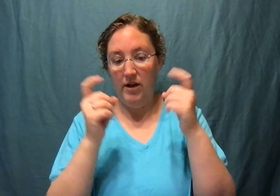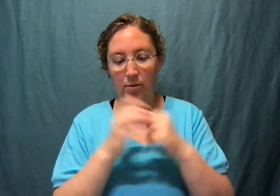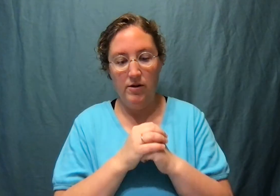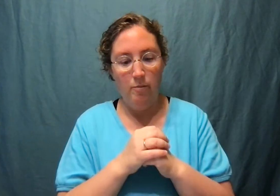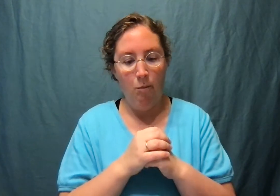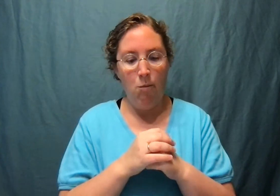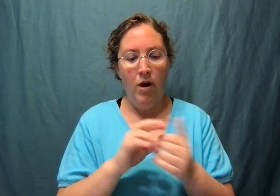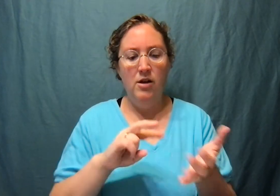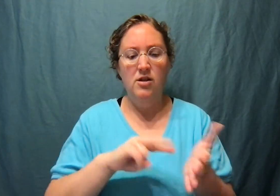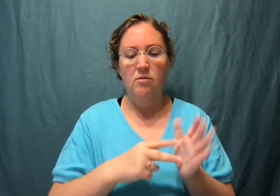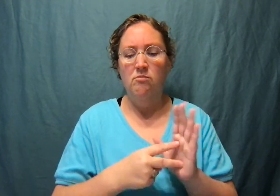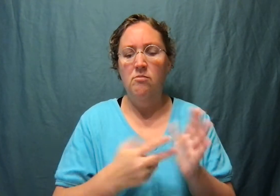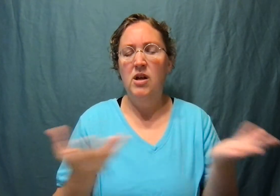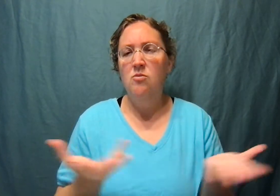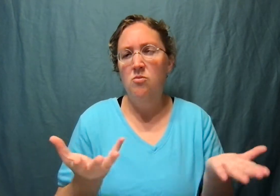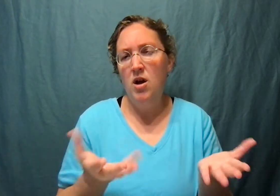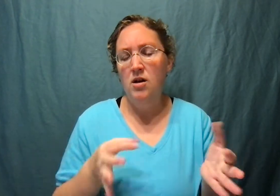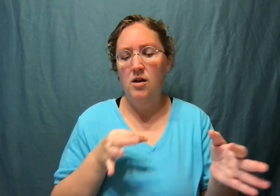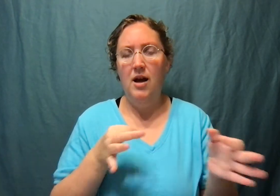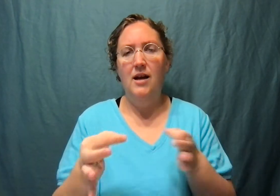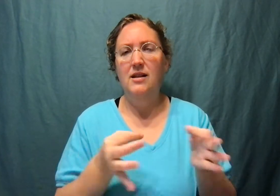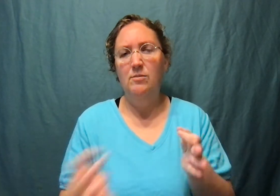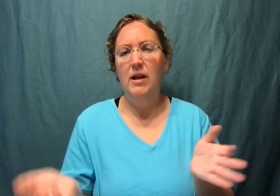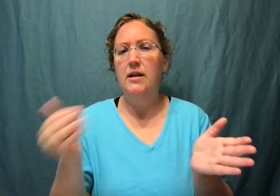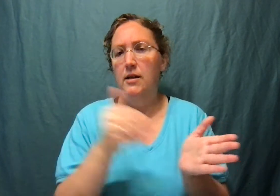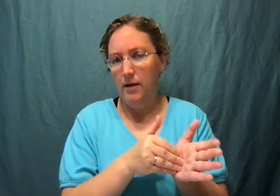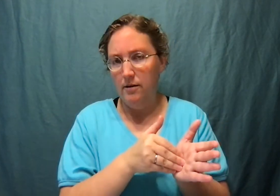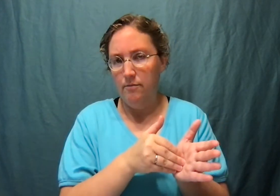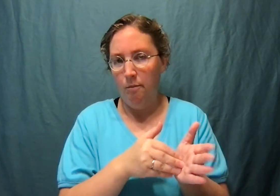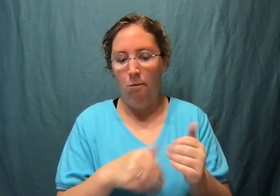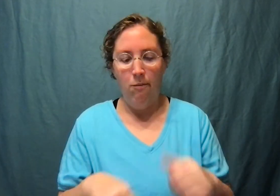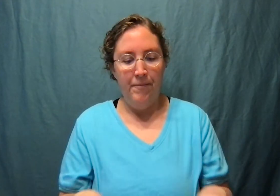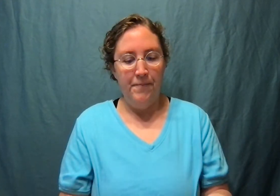eyebrows. So, and explain again.